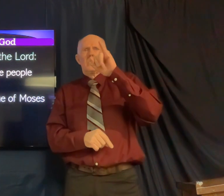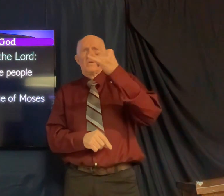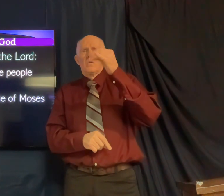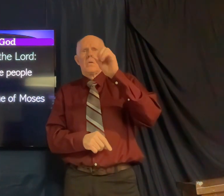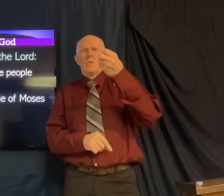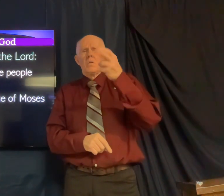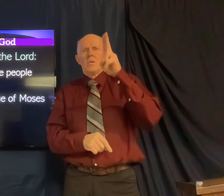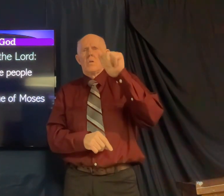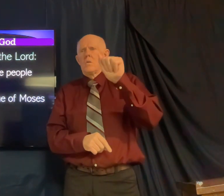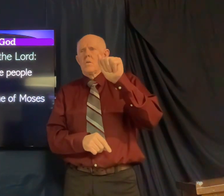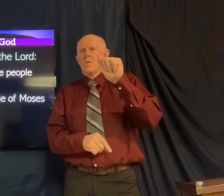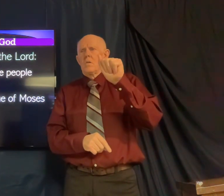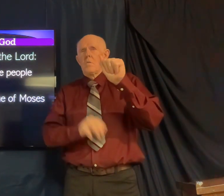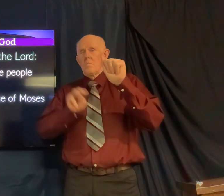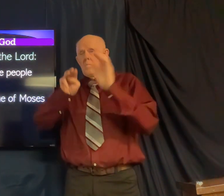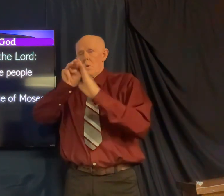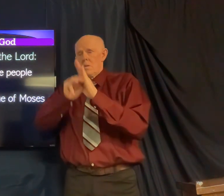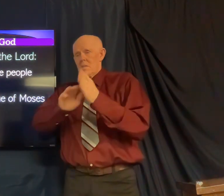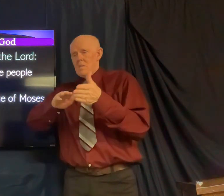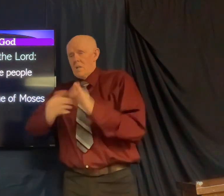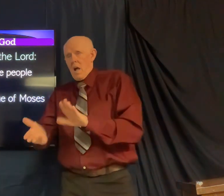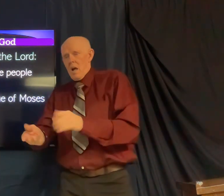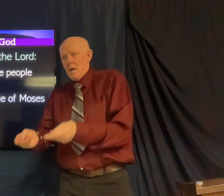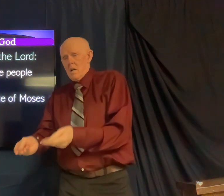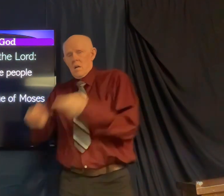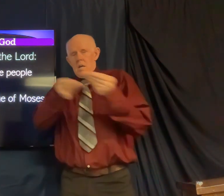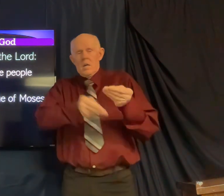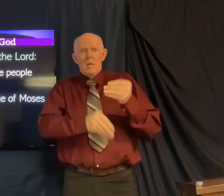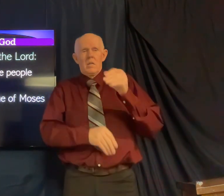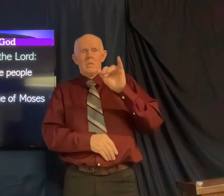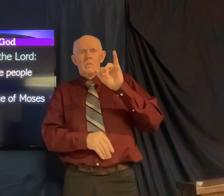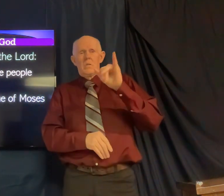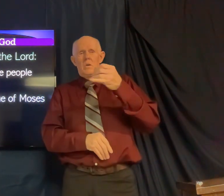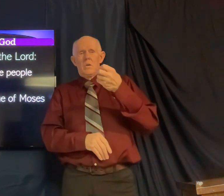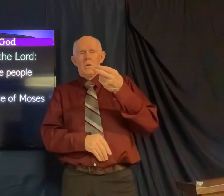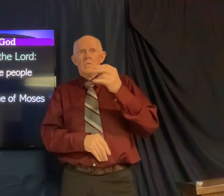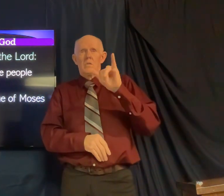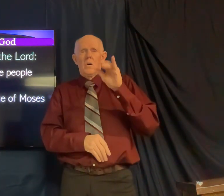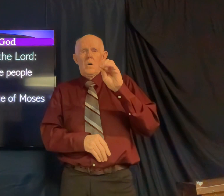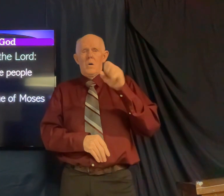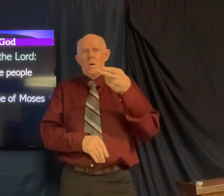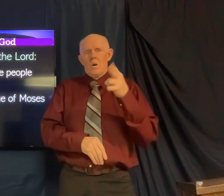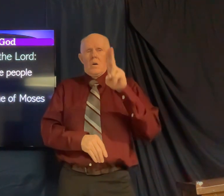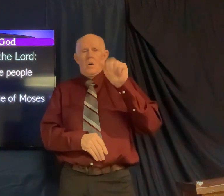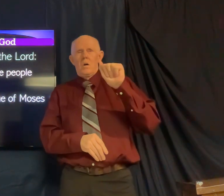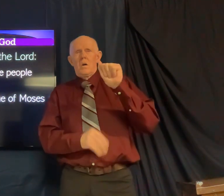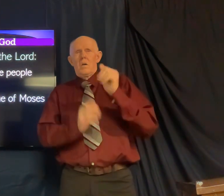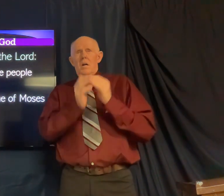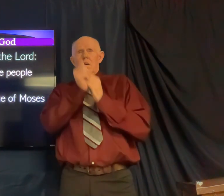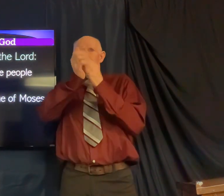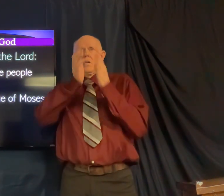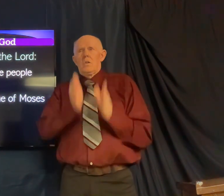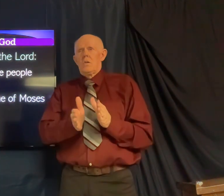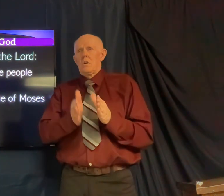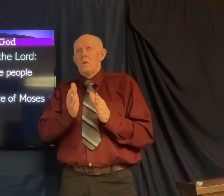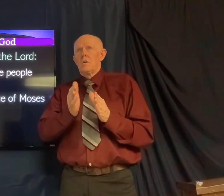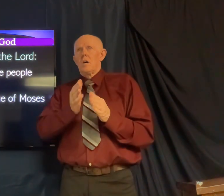And he was talking about when Moses died, Joshua would be the